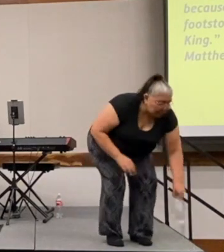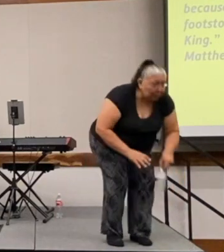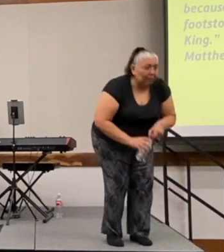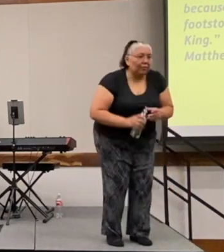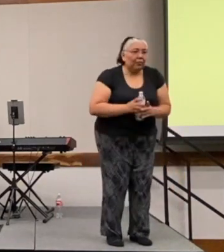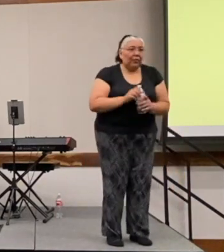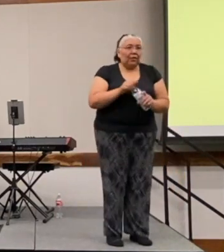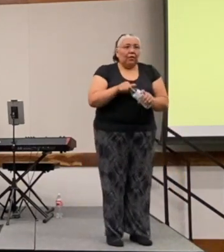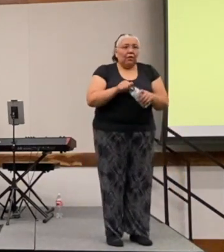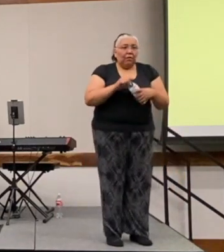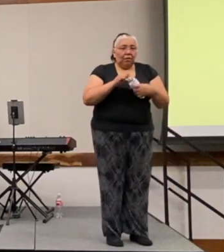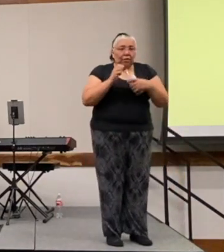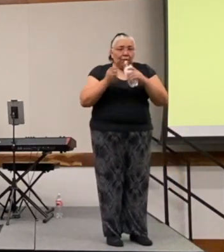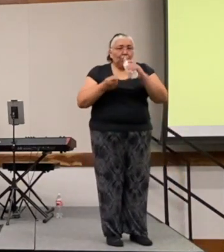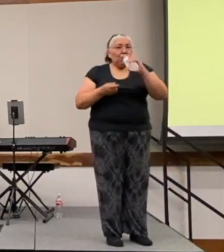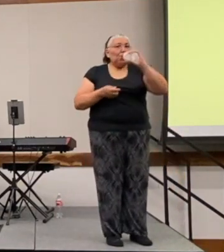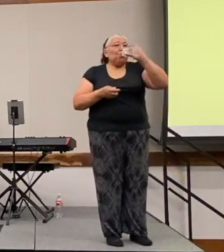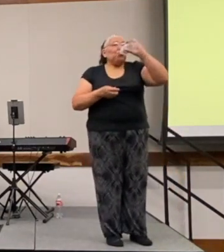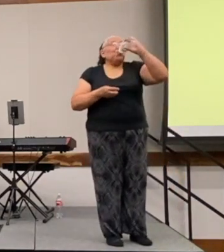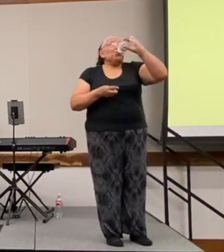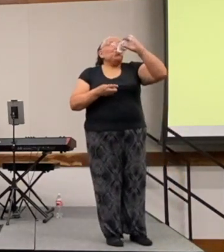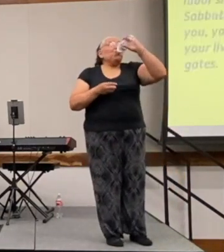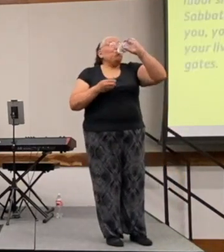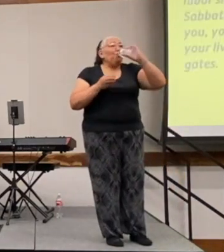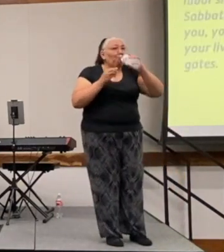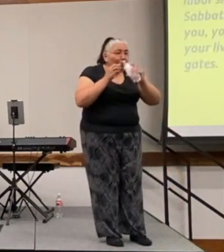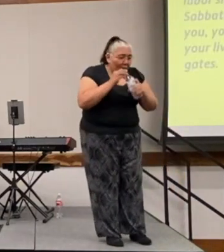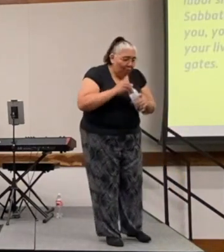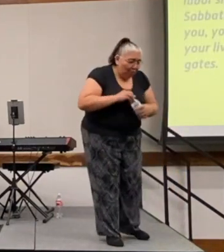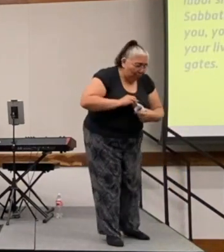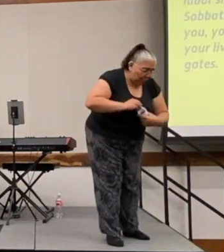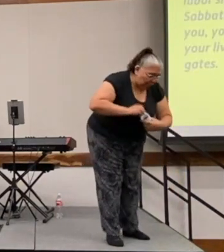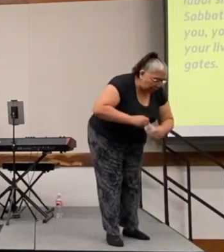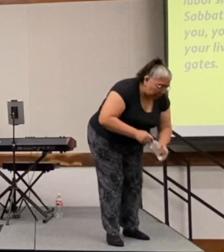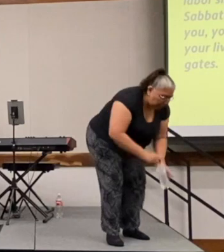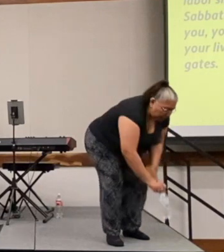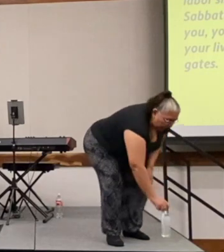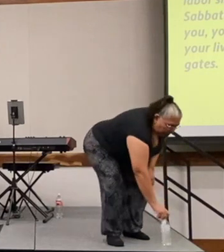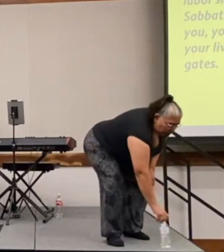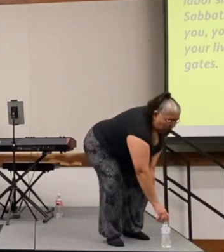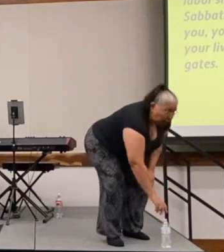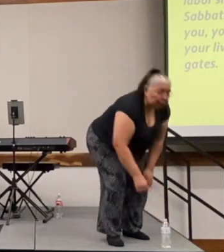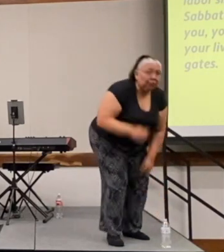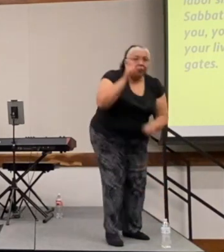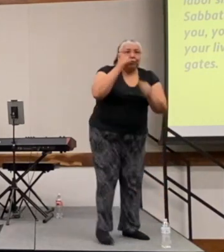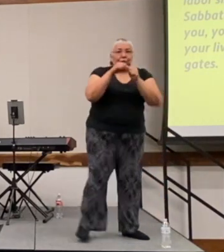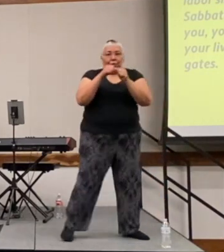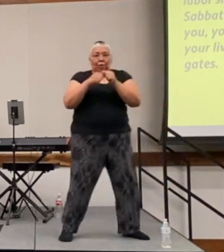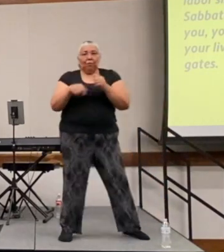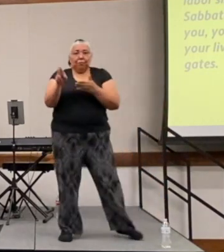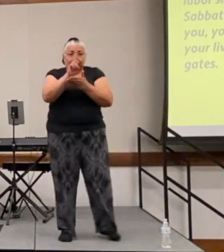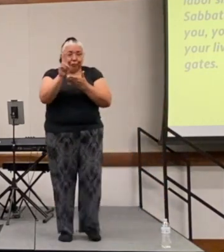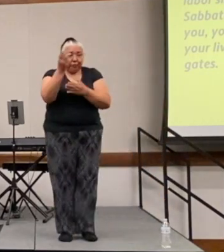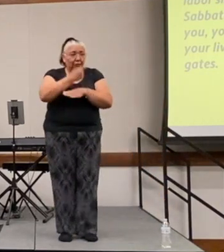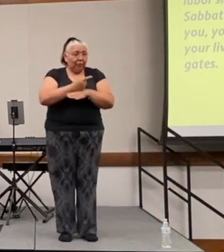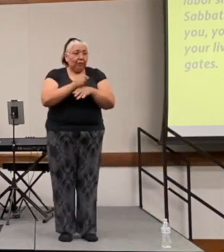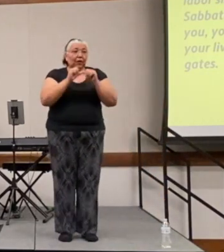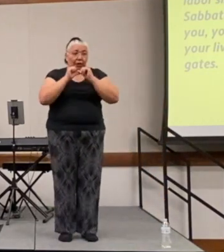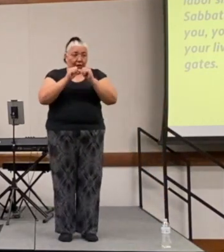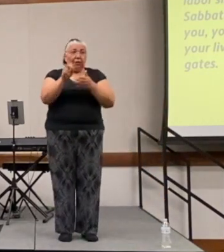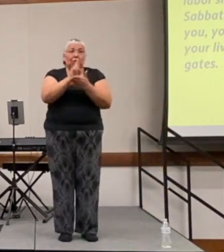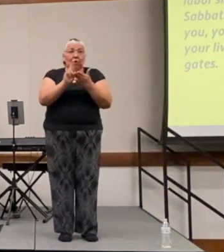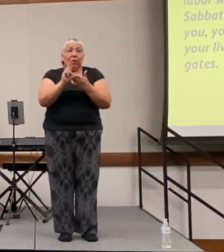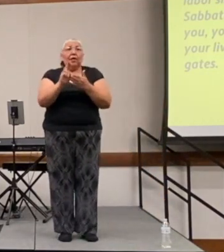Remember the Sabbath, right? Let's bring it up. Verses 8-11. Remember the Sabbath day and keep it holy.